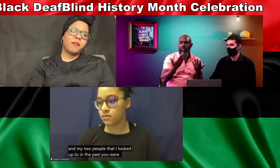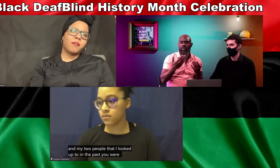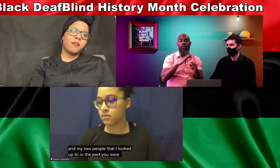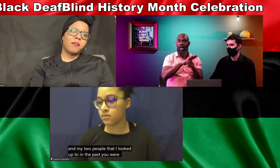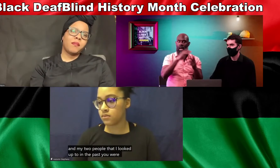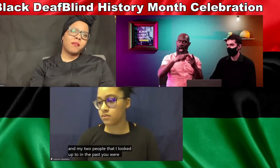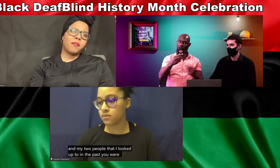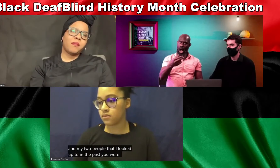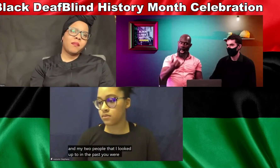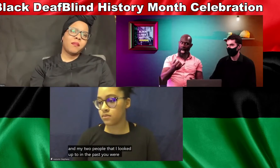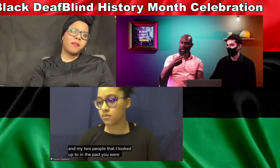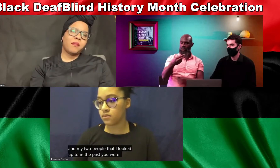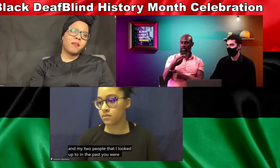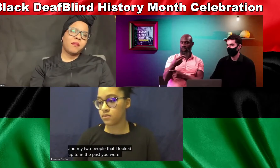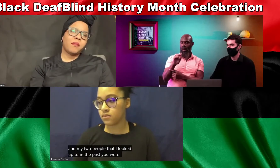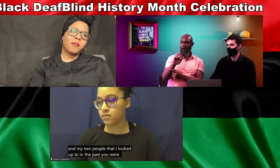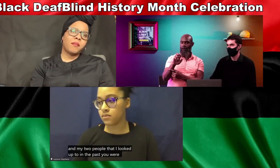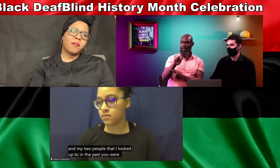away.